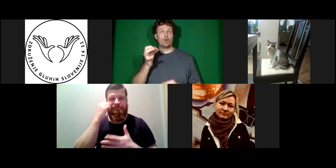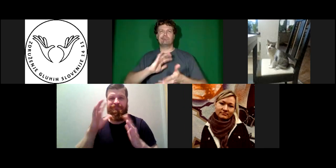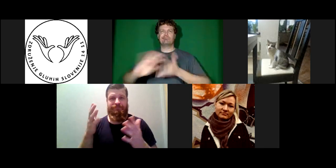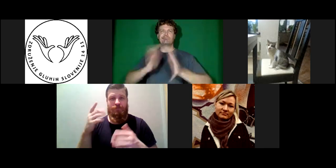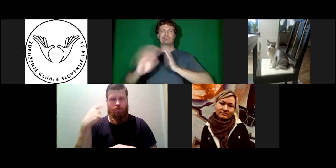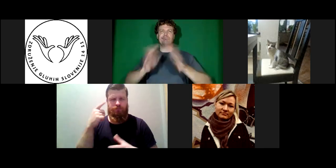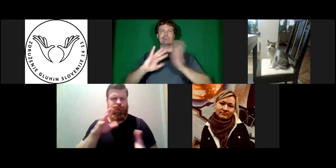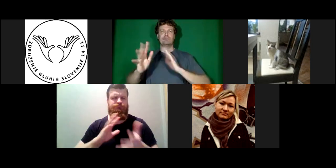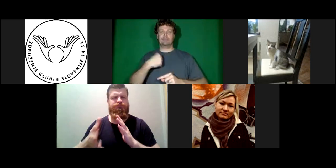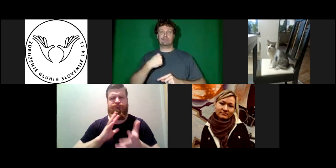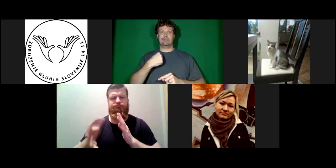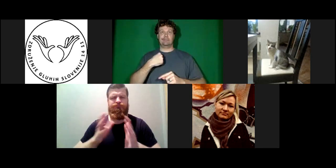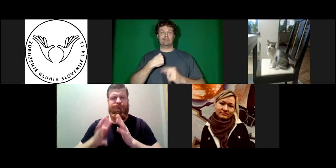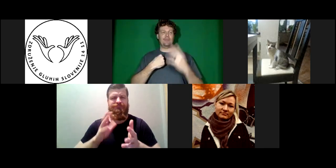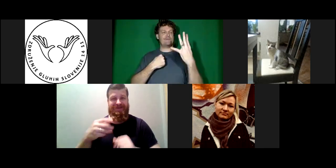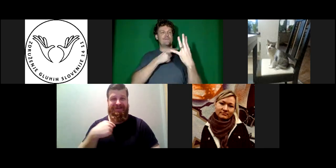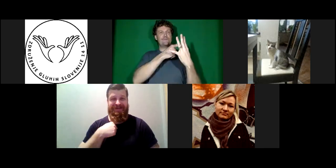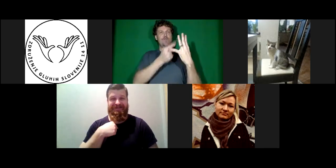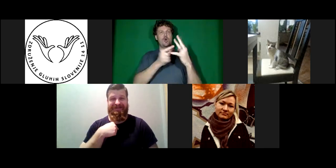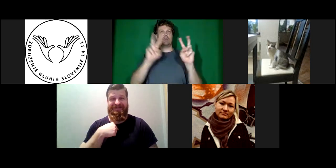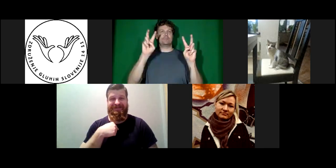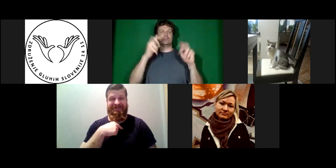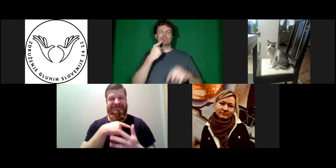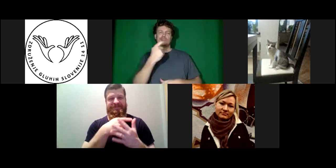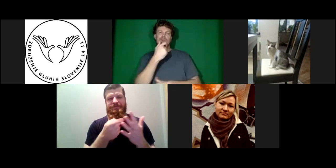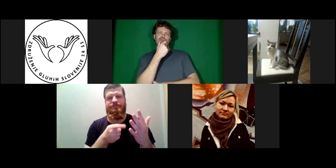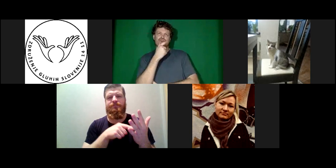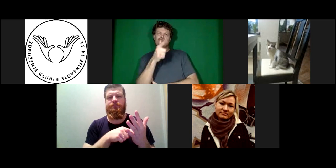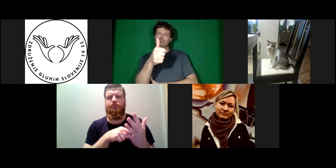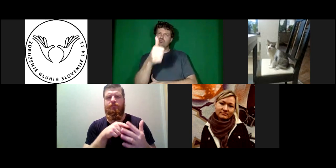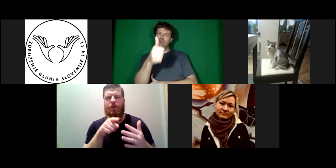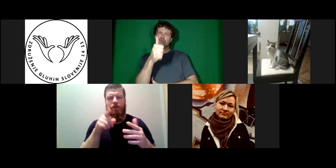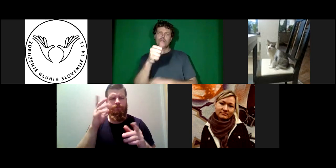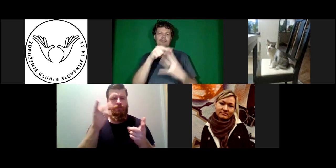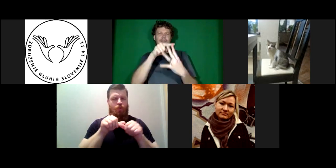This deaf interpreter actually lobbied further